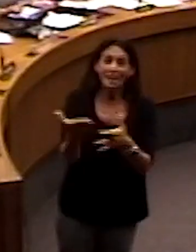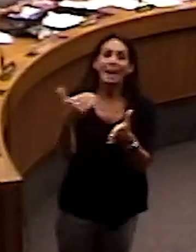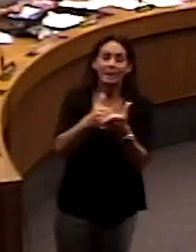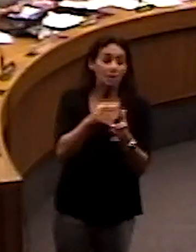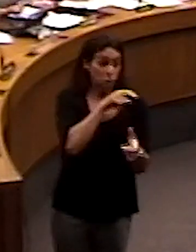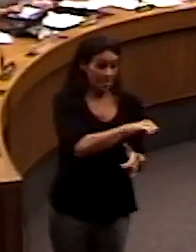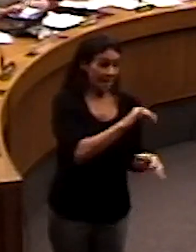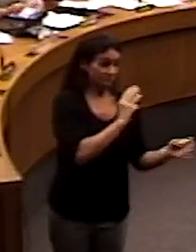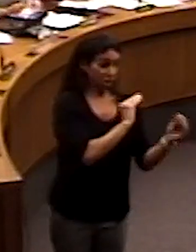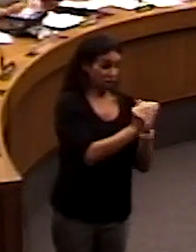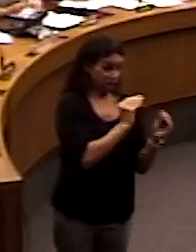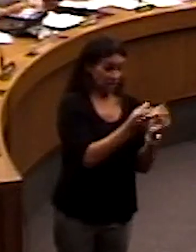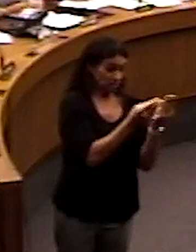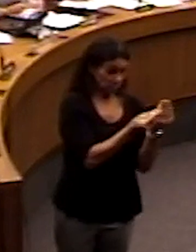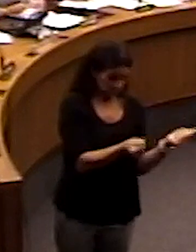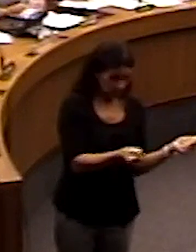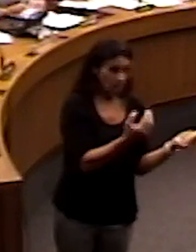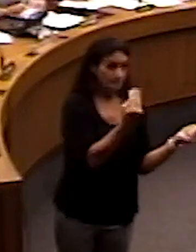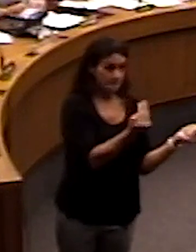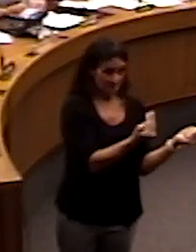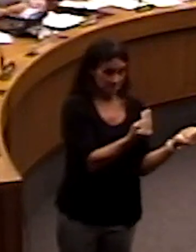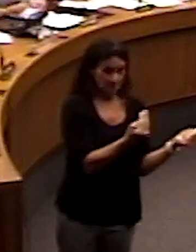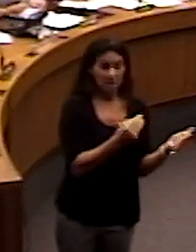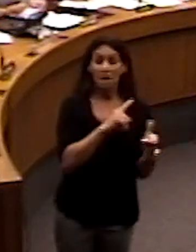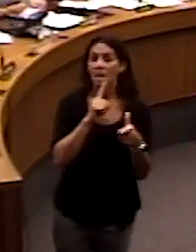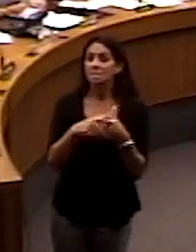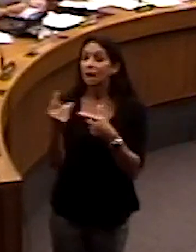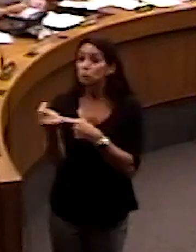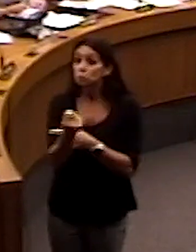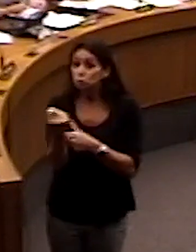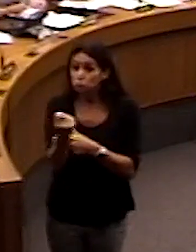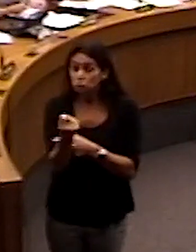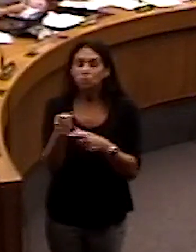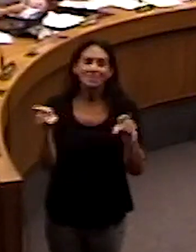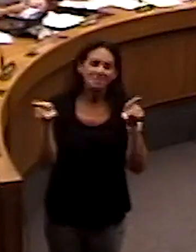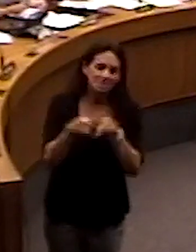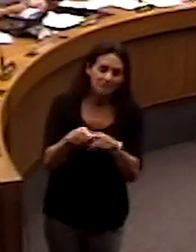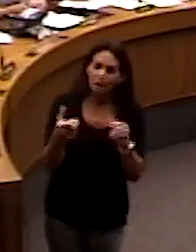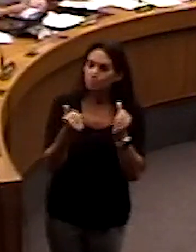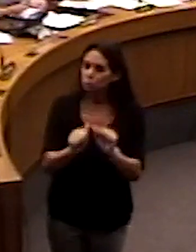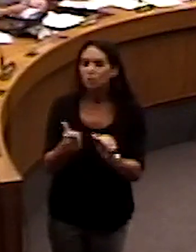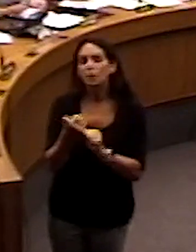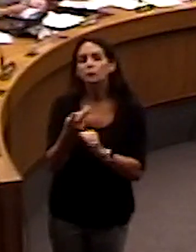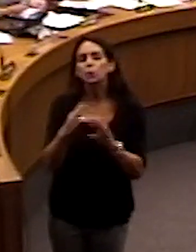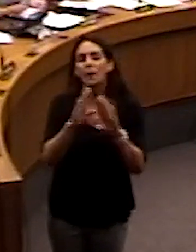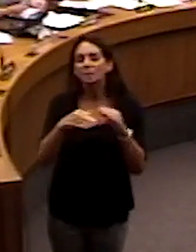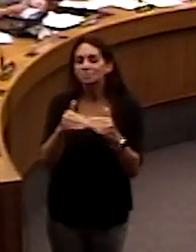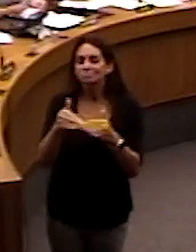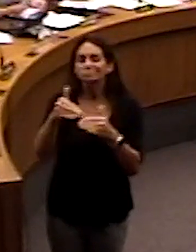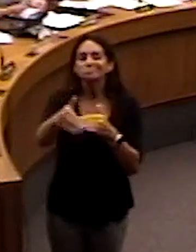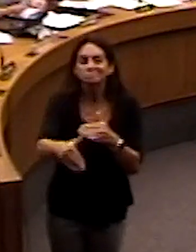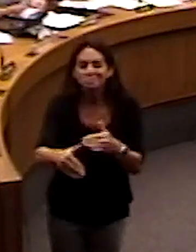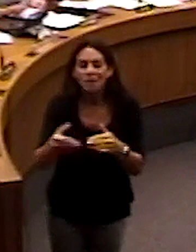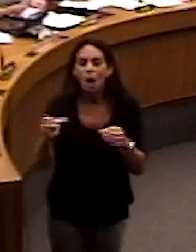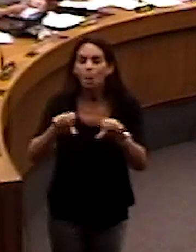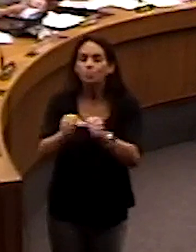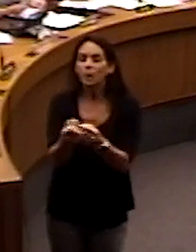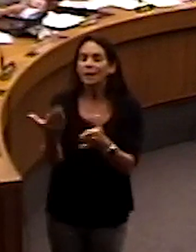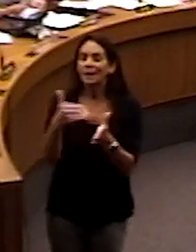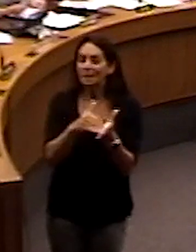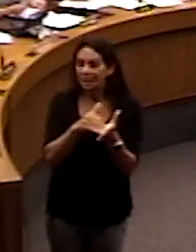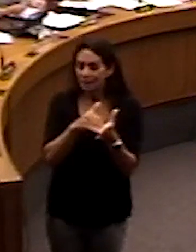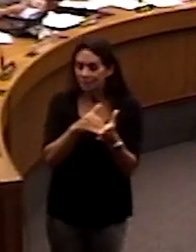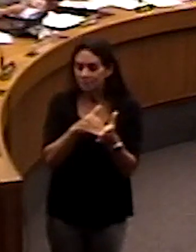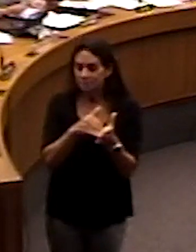one Monday. And Tuesday, same street, couple houses down, we had another break. So this